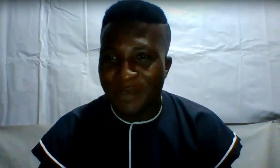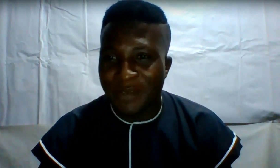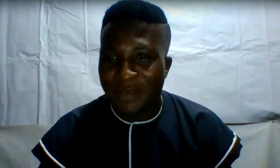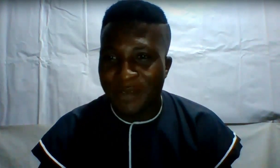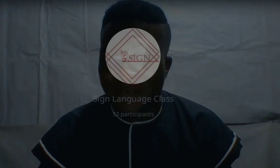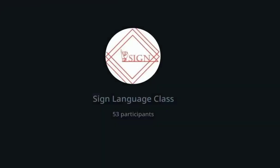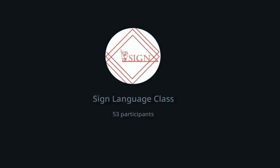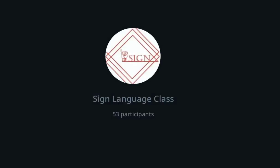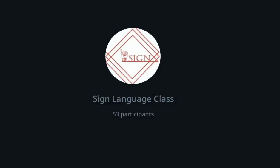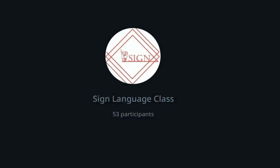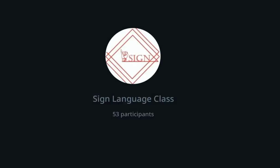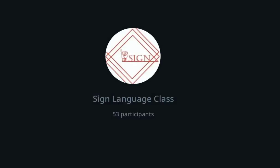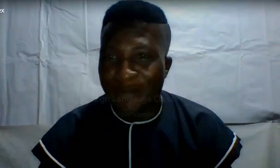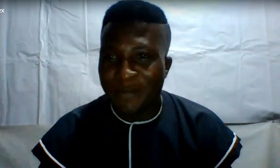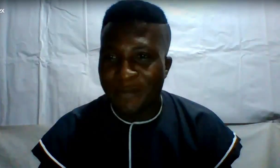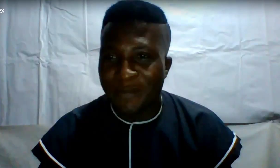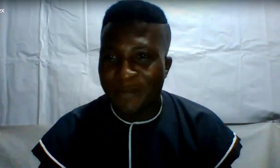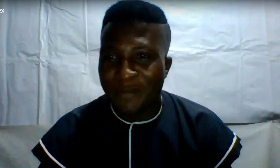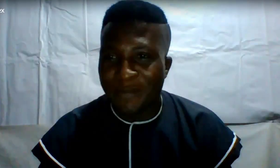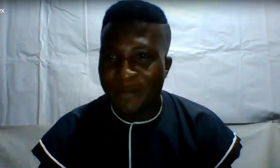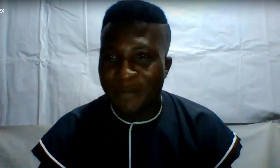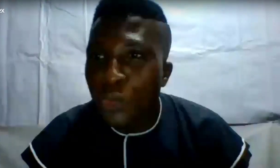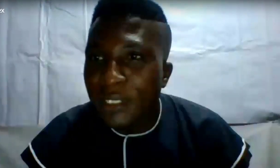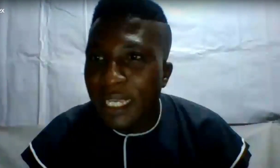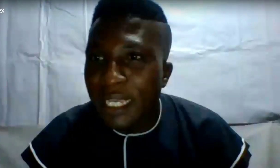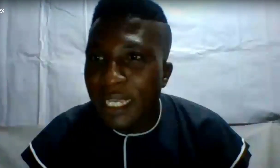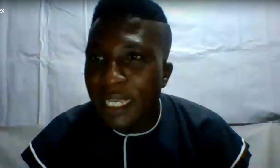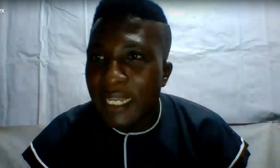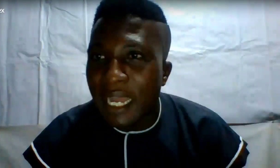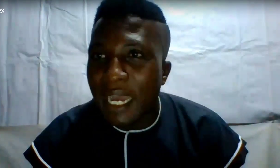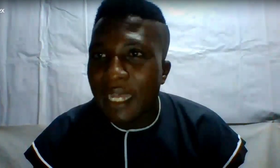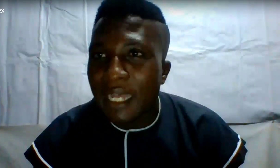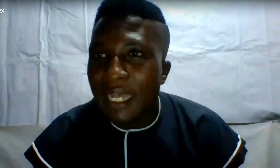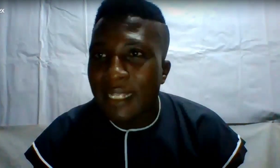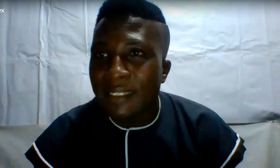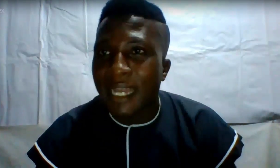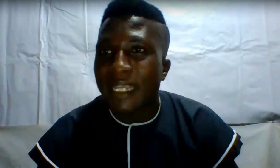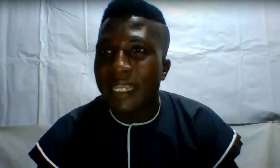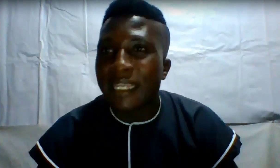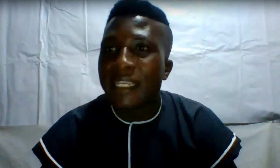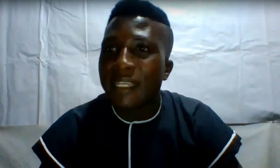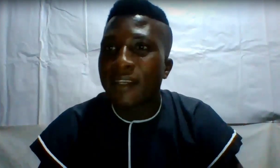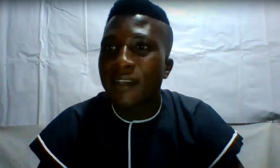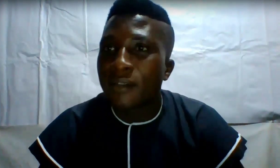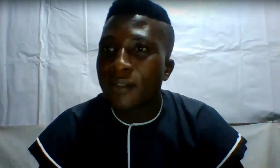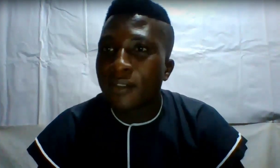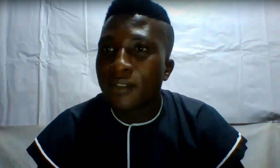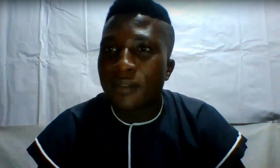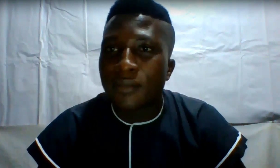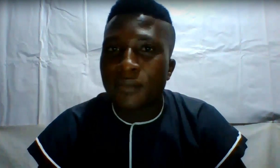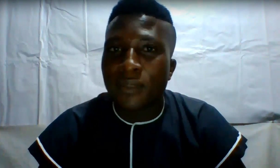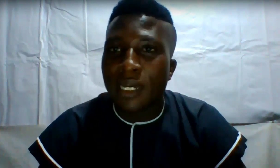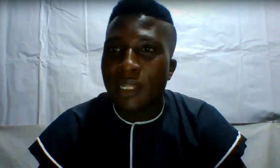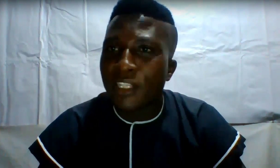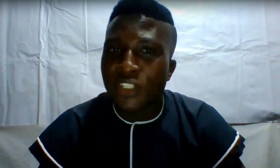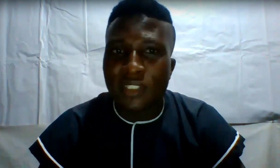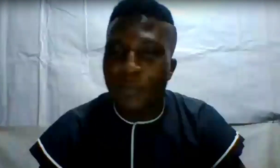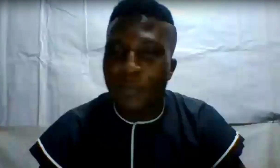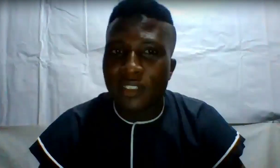Okay. All right, then let's have Husaina Sani. I think she's raising up her hands.